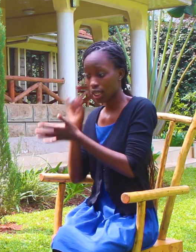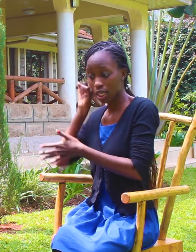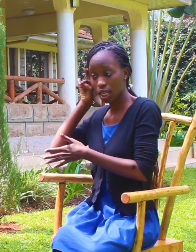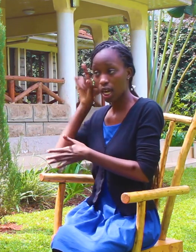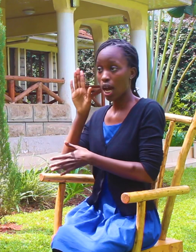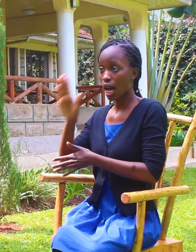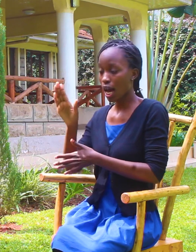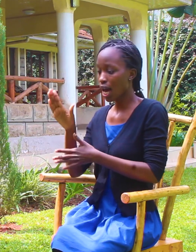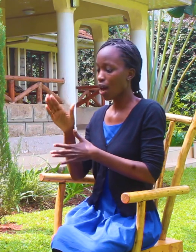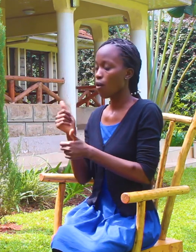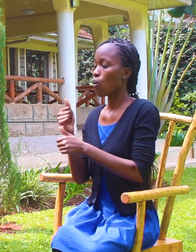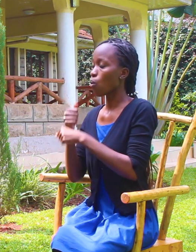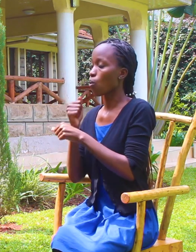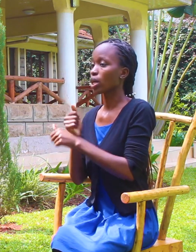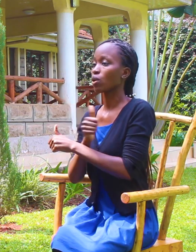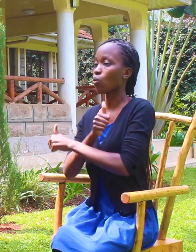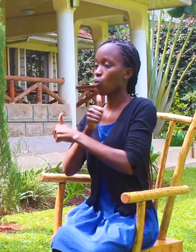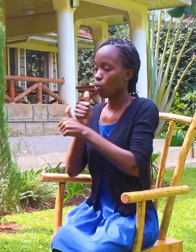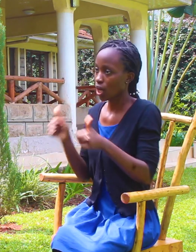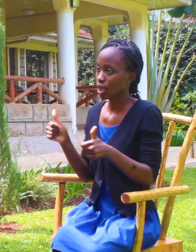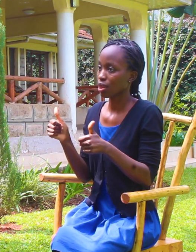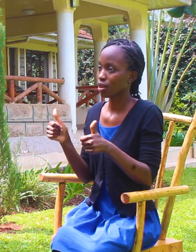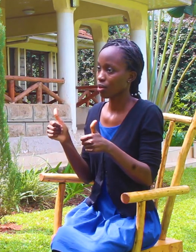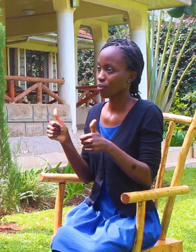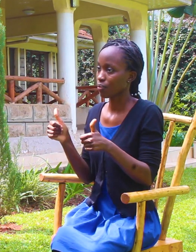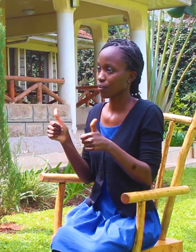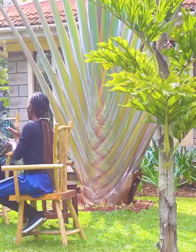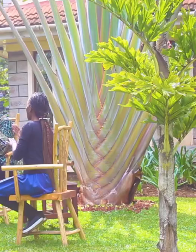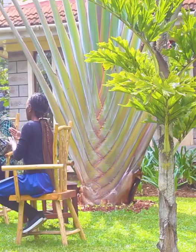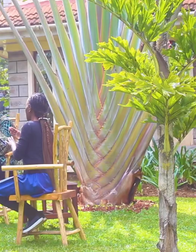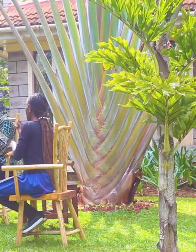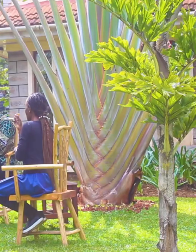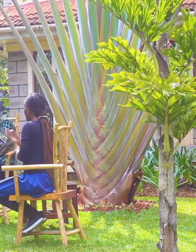serviced. It was in working condition. I make sure that her hearing,